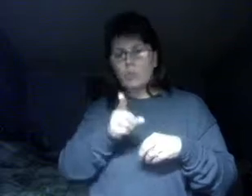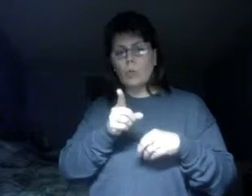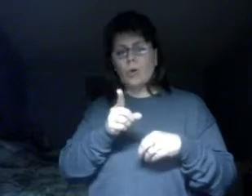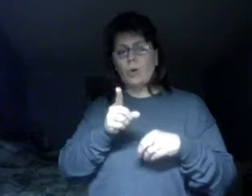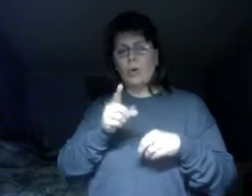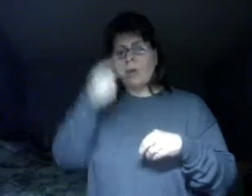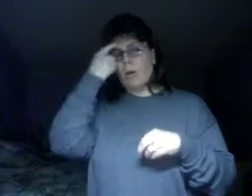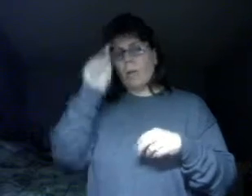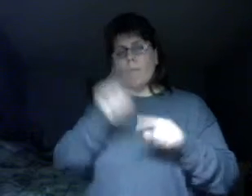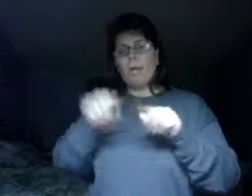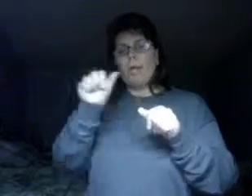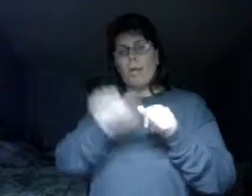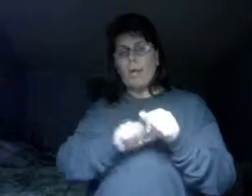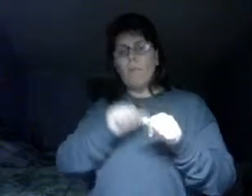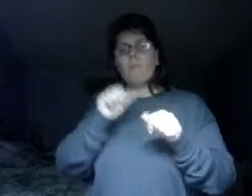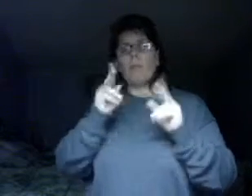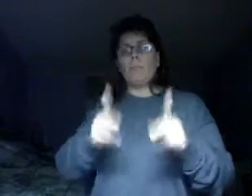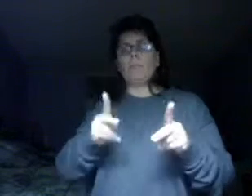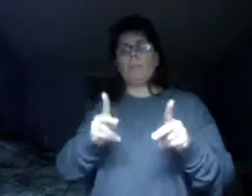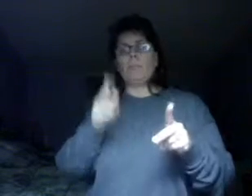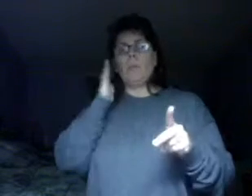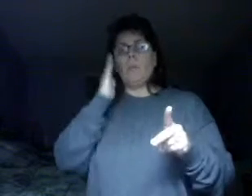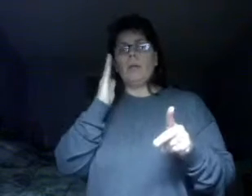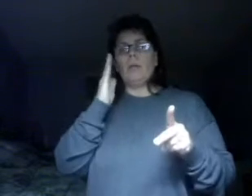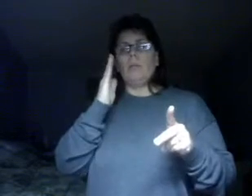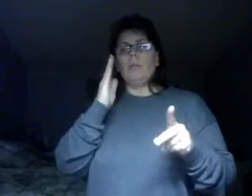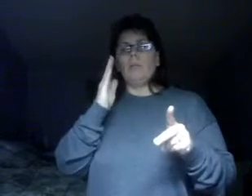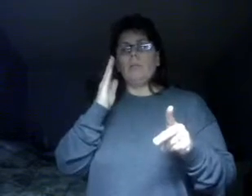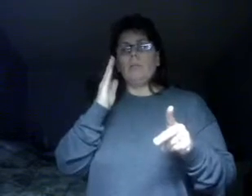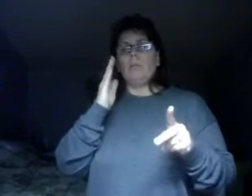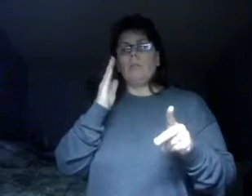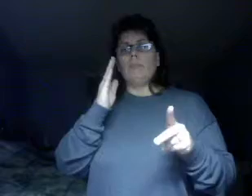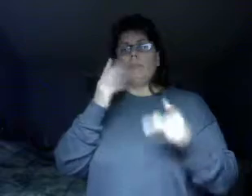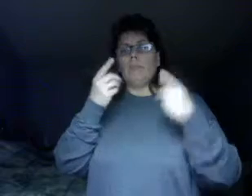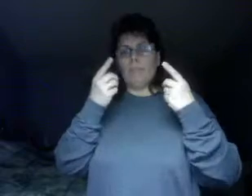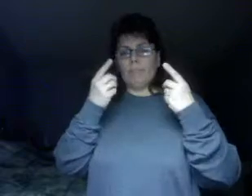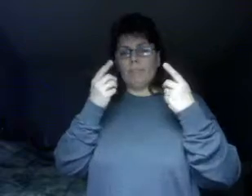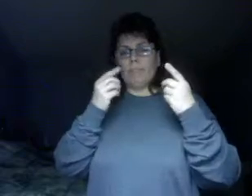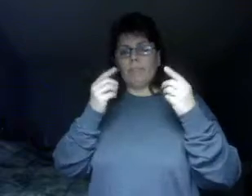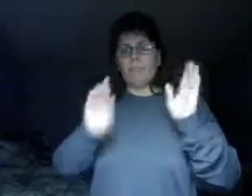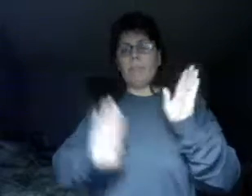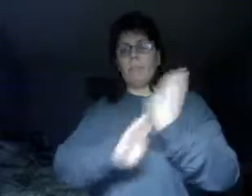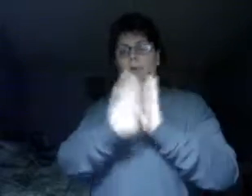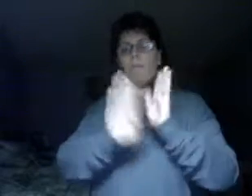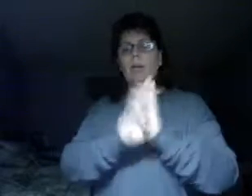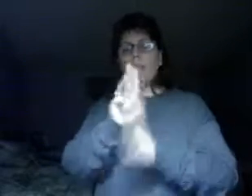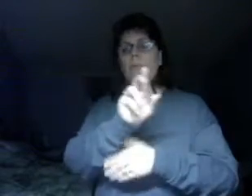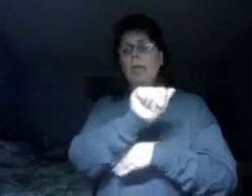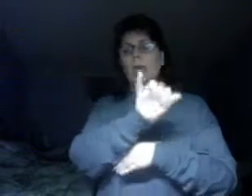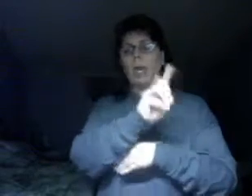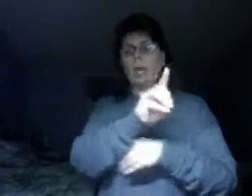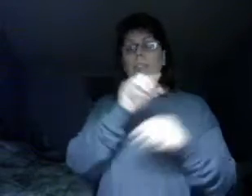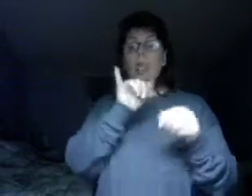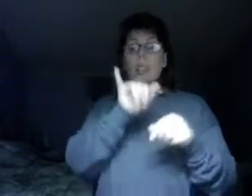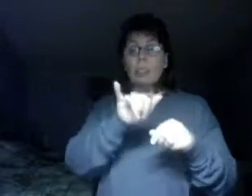will ultimately develop AIDS and get sick and die. We can't say that for every person, and there are many things that a person can do to